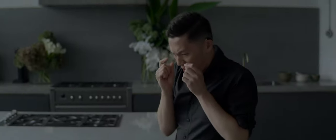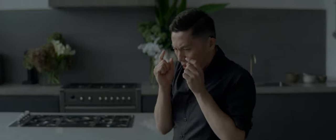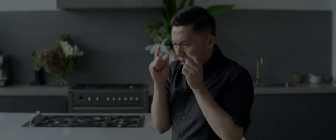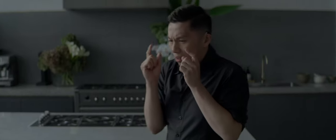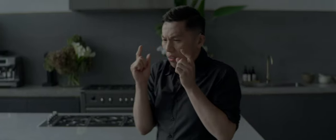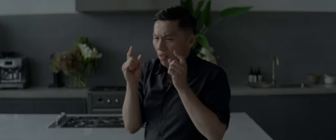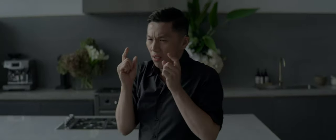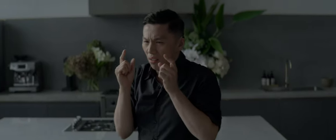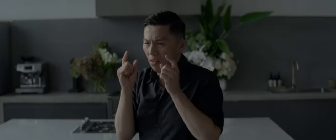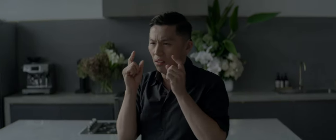sleeping all day.